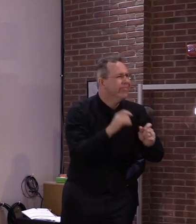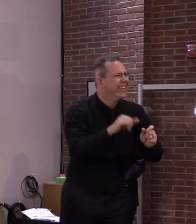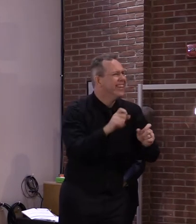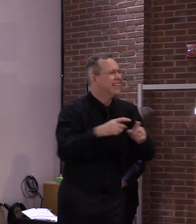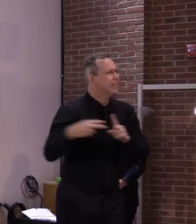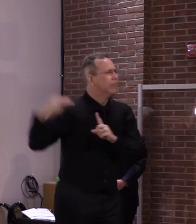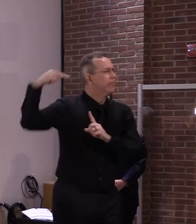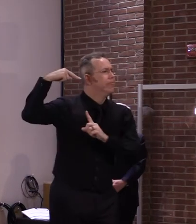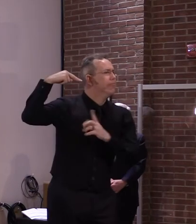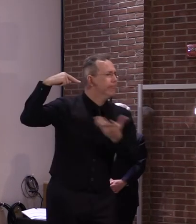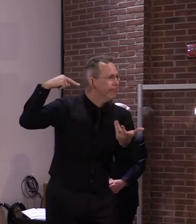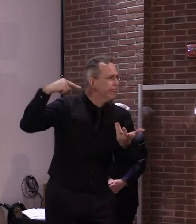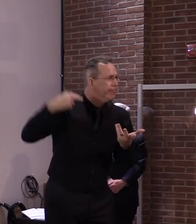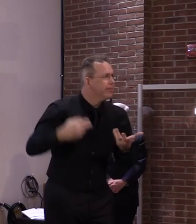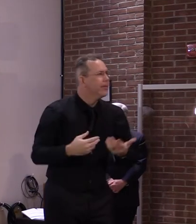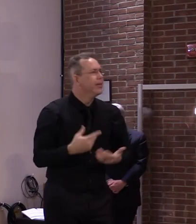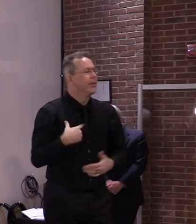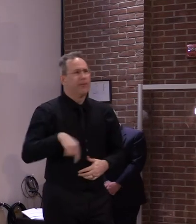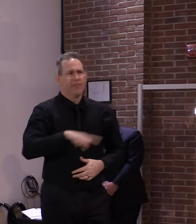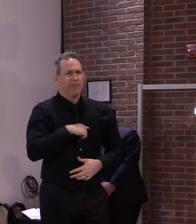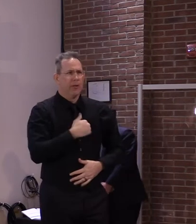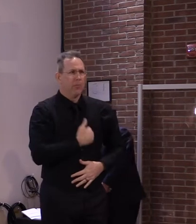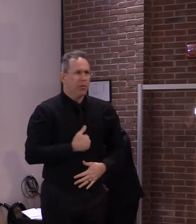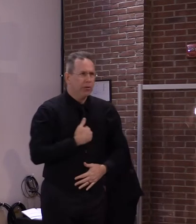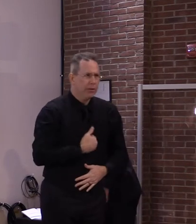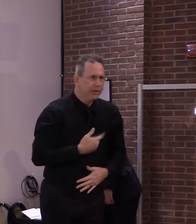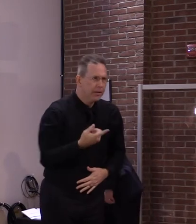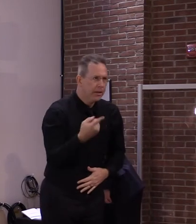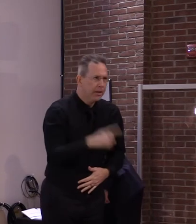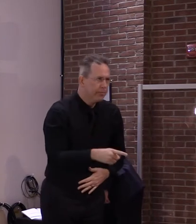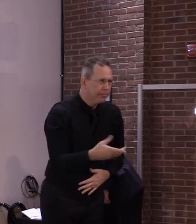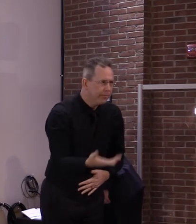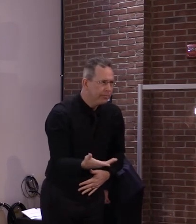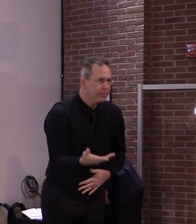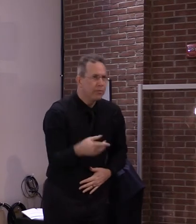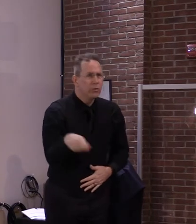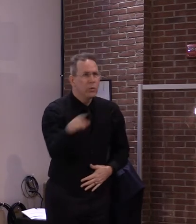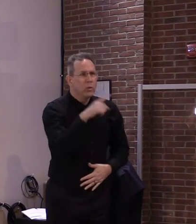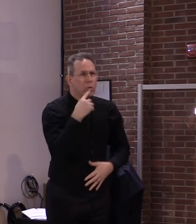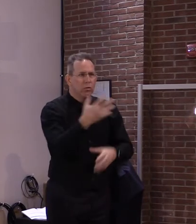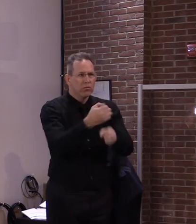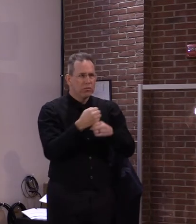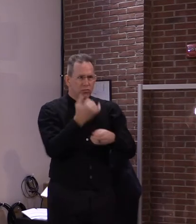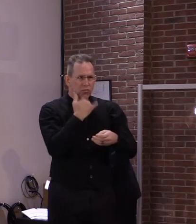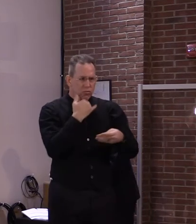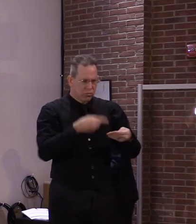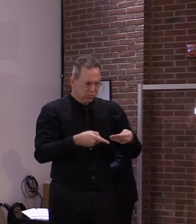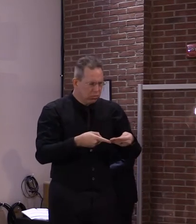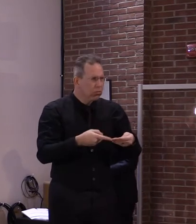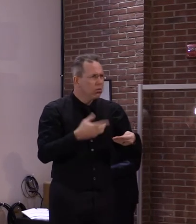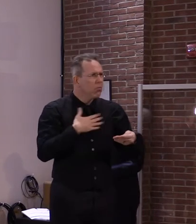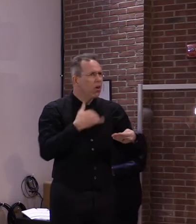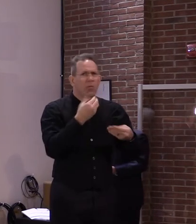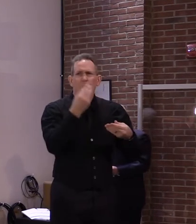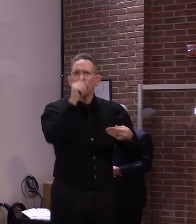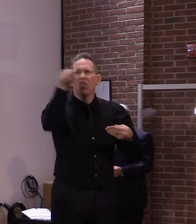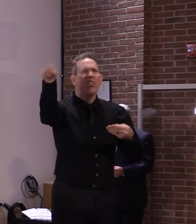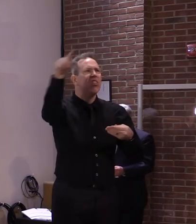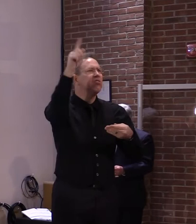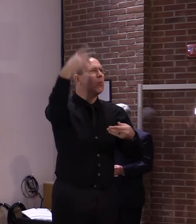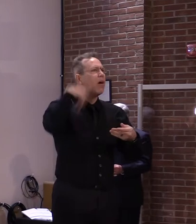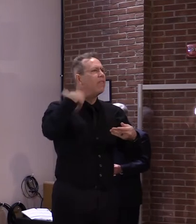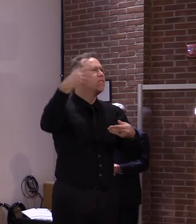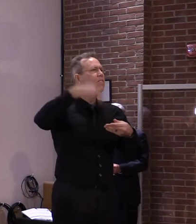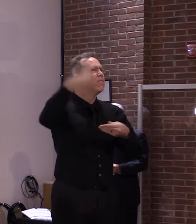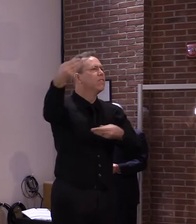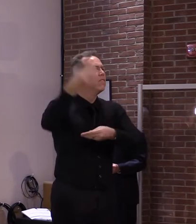apologize to all those impacted this was something that shouldn't have happened we are going to make this right we're